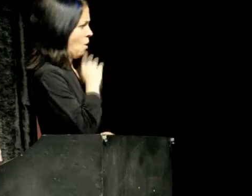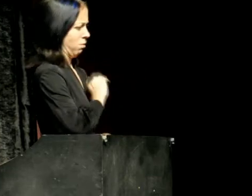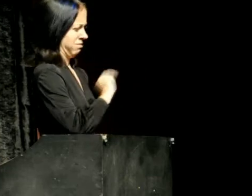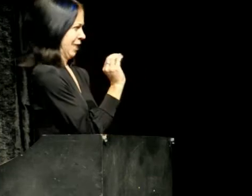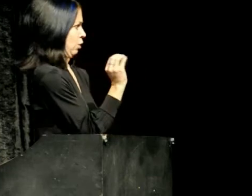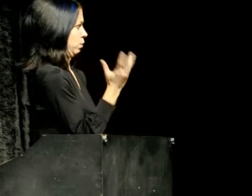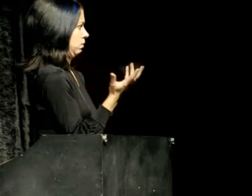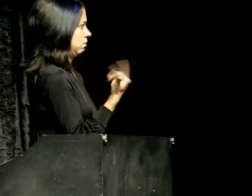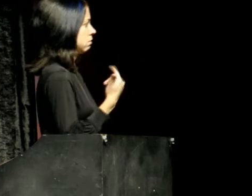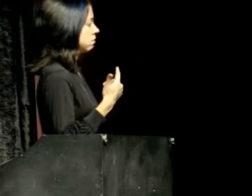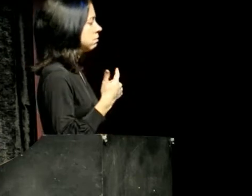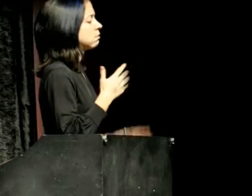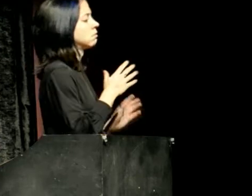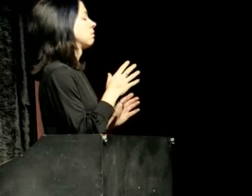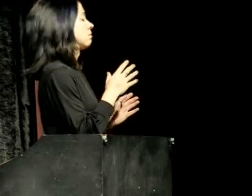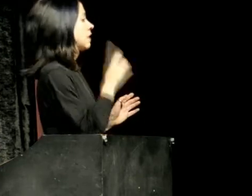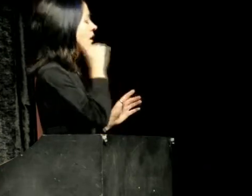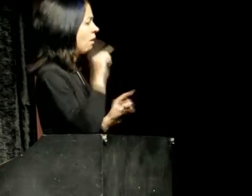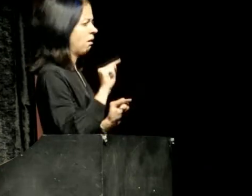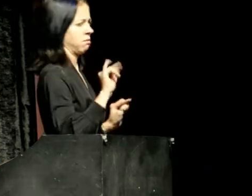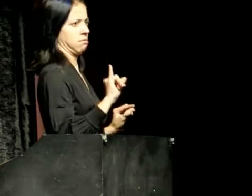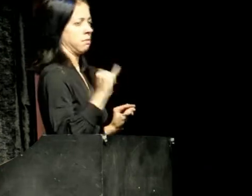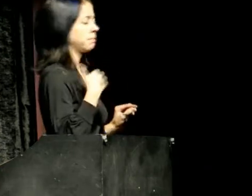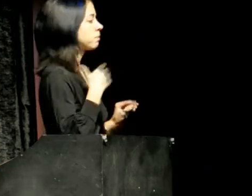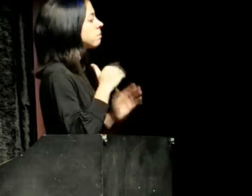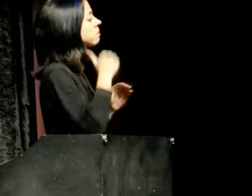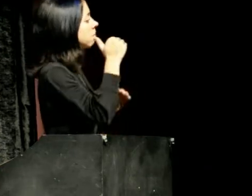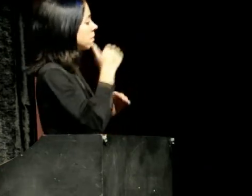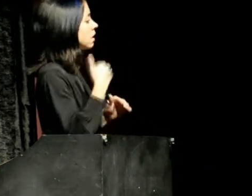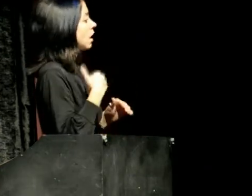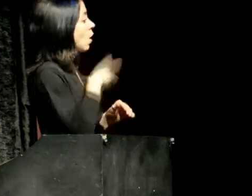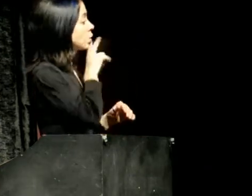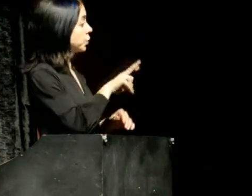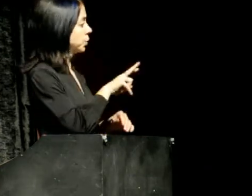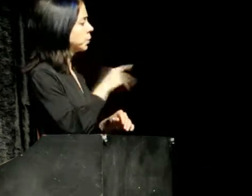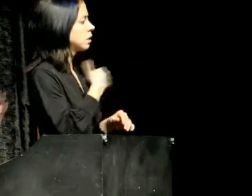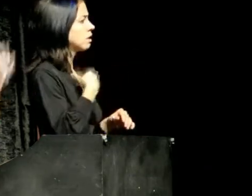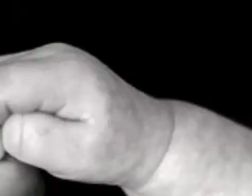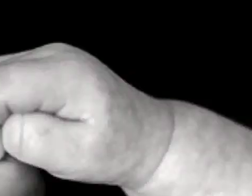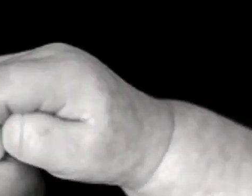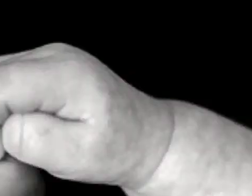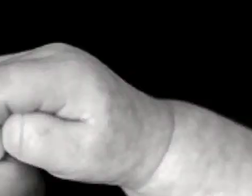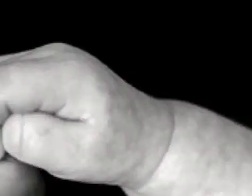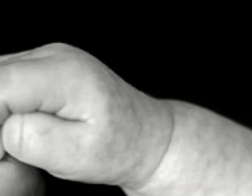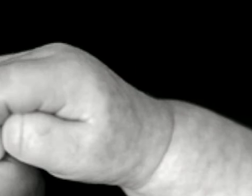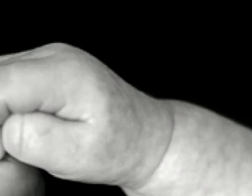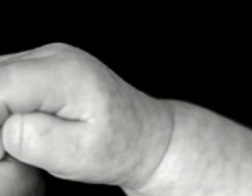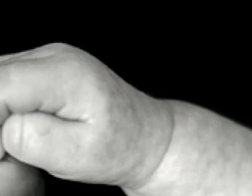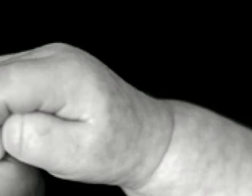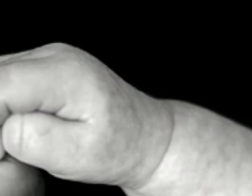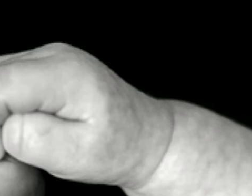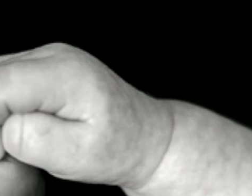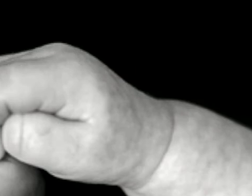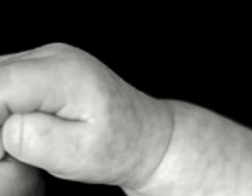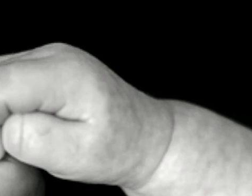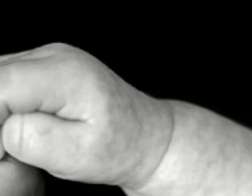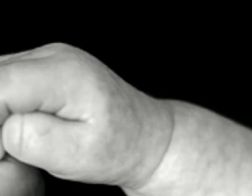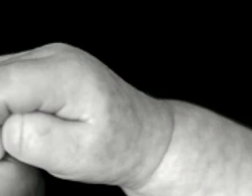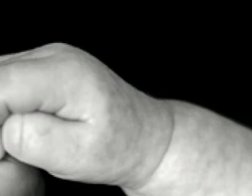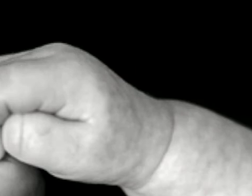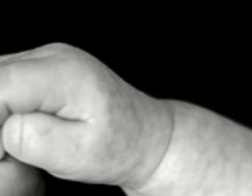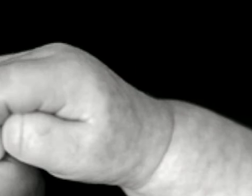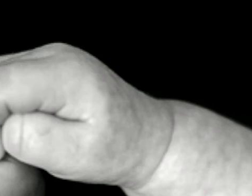2 years old. They look at themselves in the mirror and they can realize, oh, there's something going on. They can see other people. Oh shit.